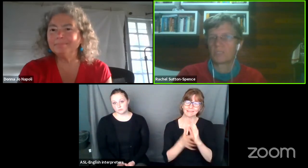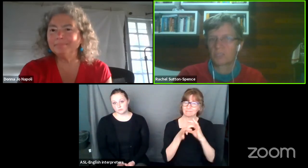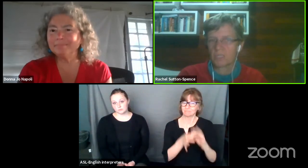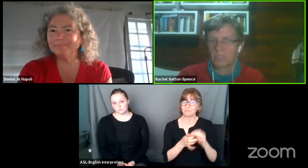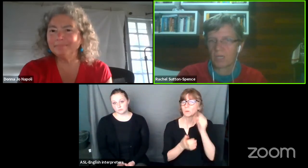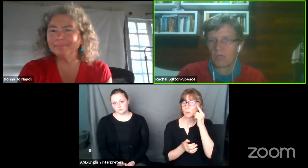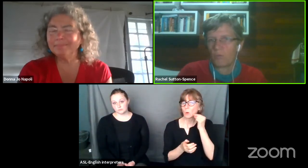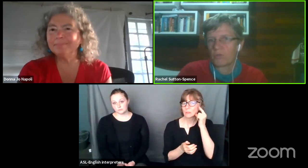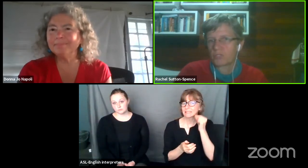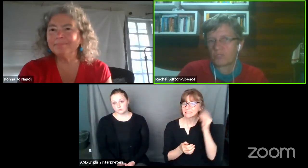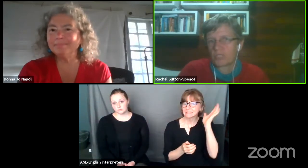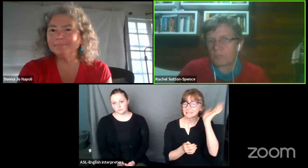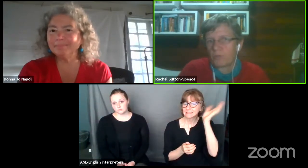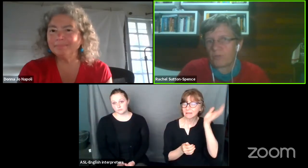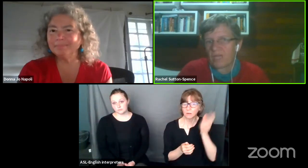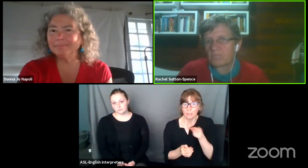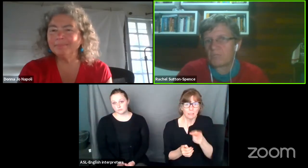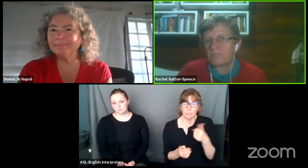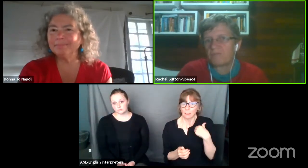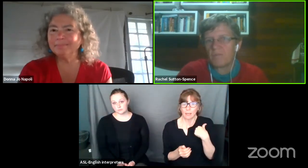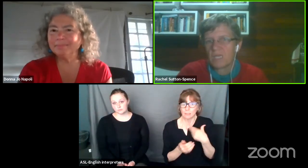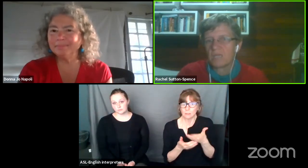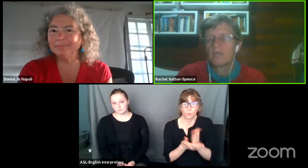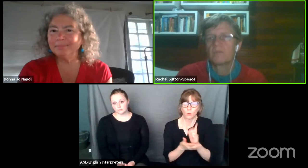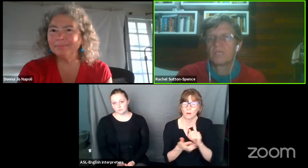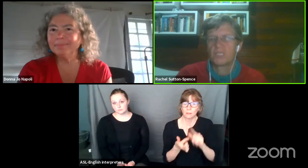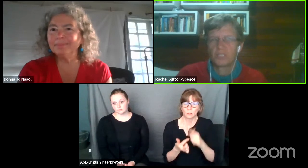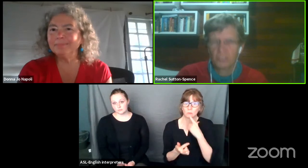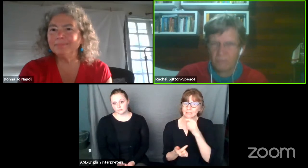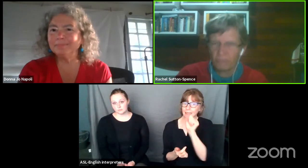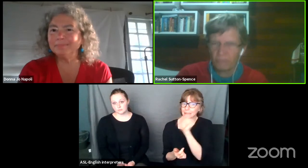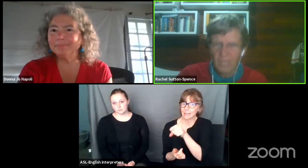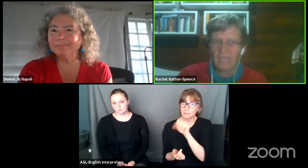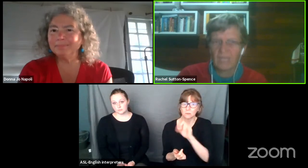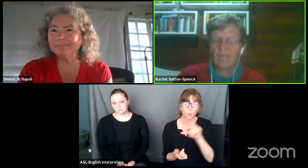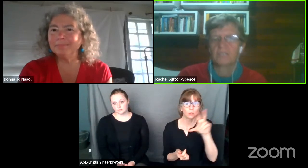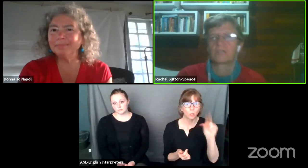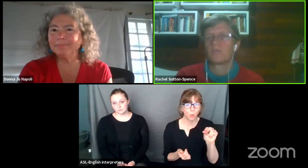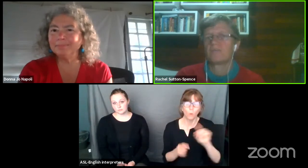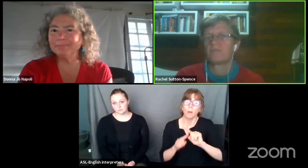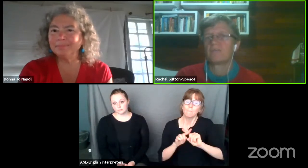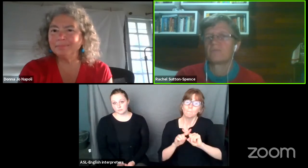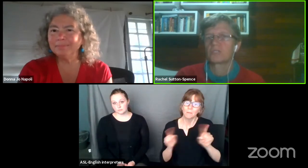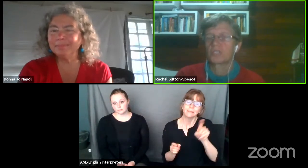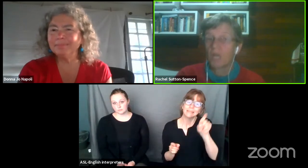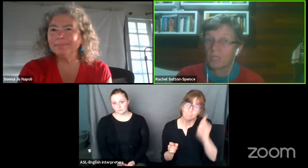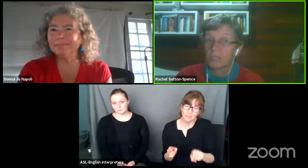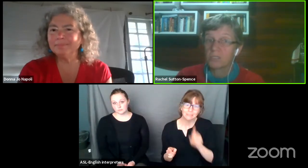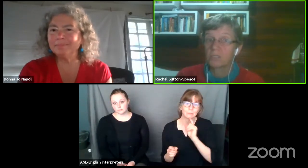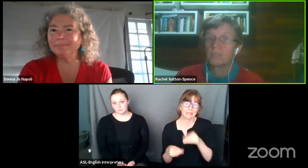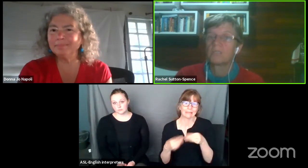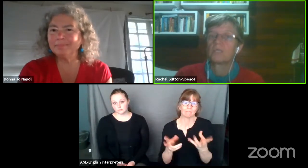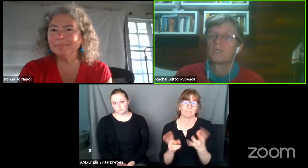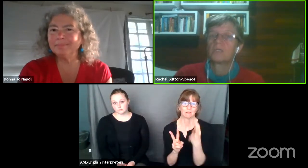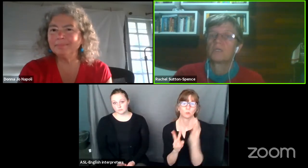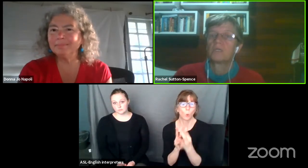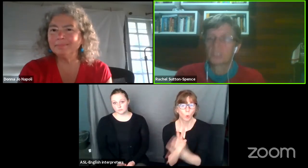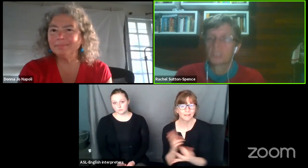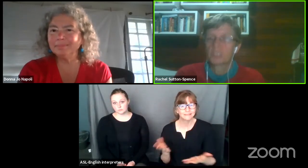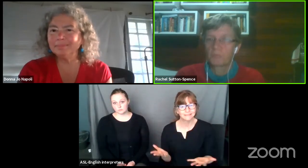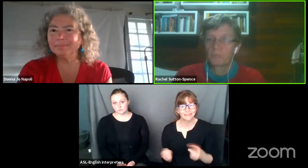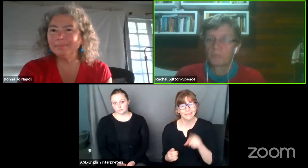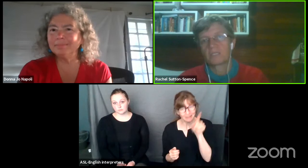I'm not interested. I don't want to explore that bit of me. But he really has got to be given the chance